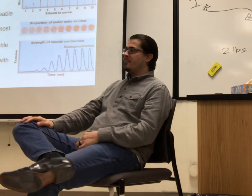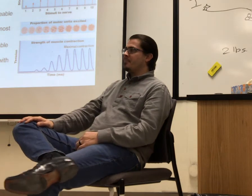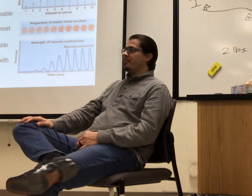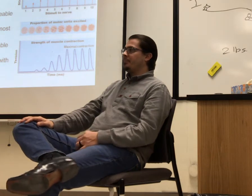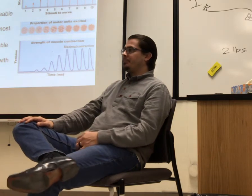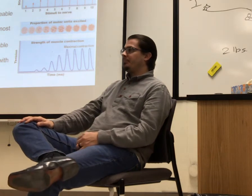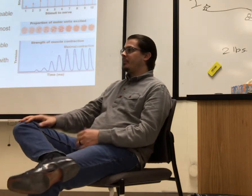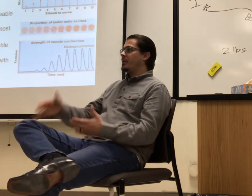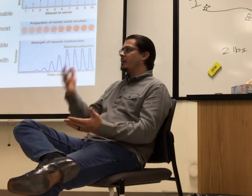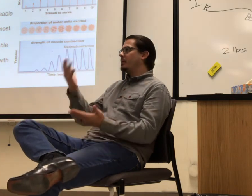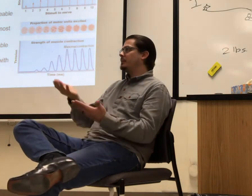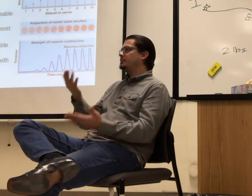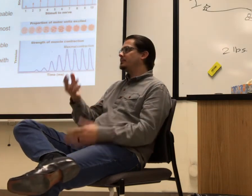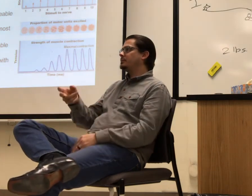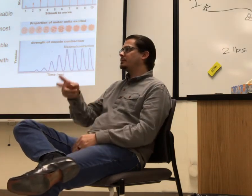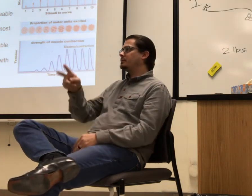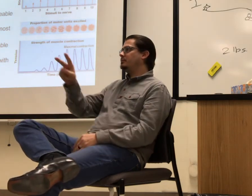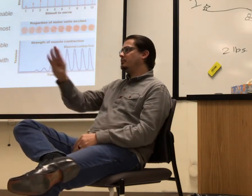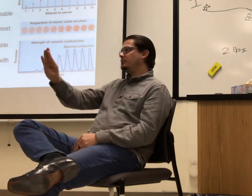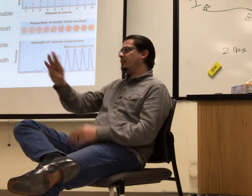So maybe a 2B, I'll use a different color.